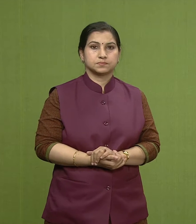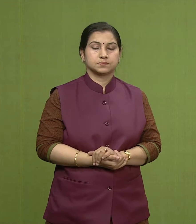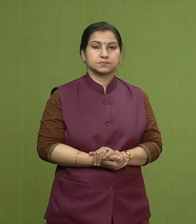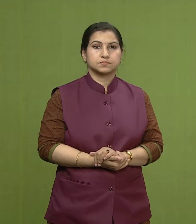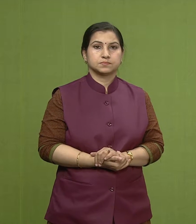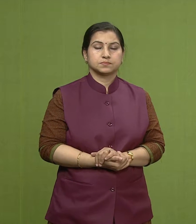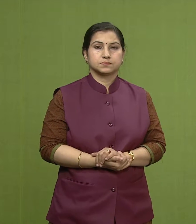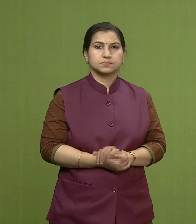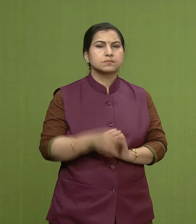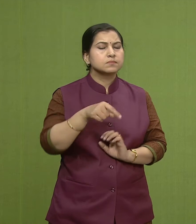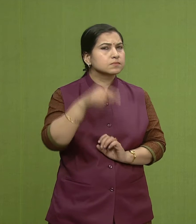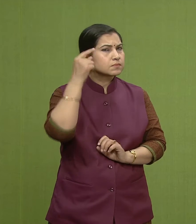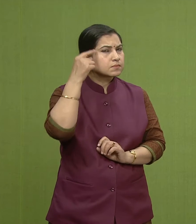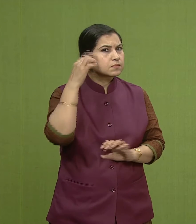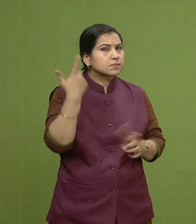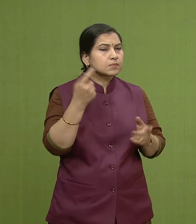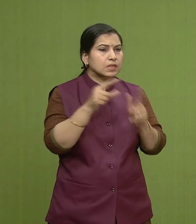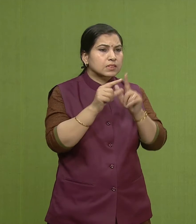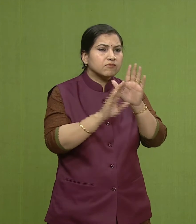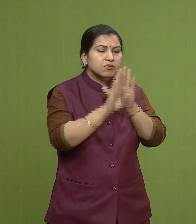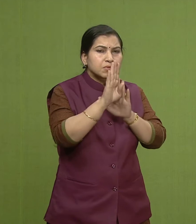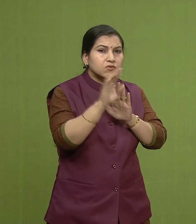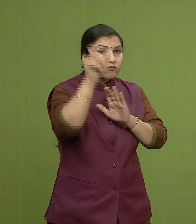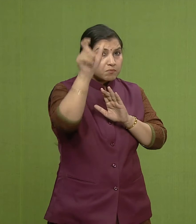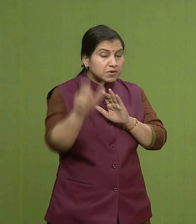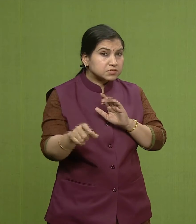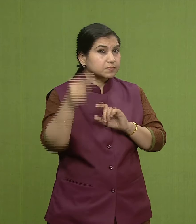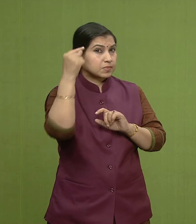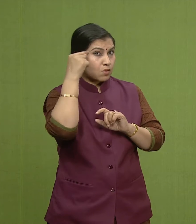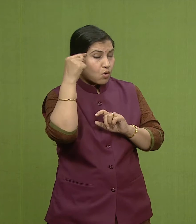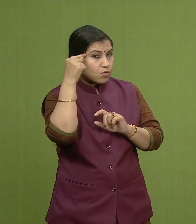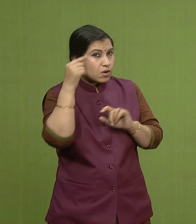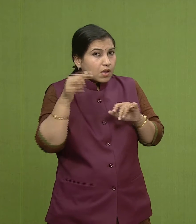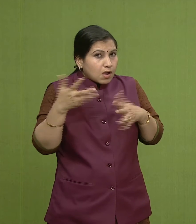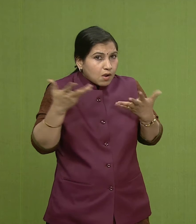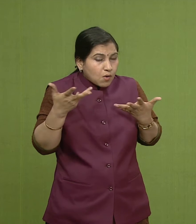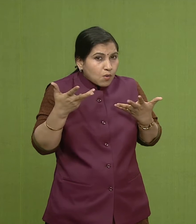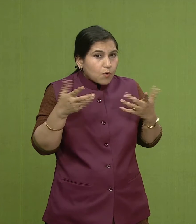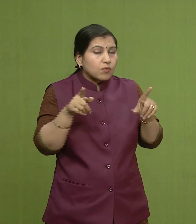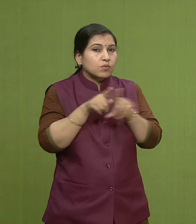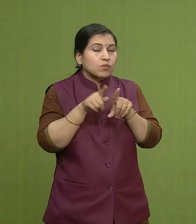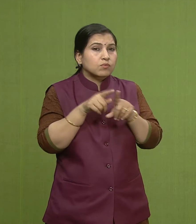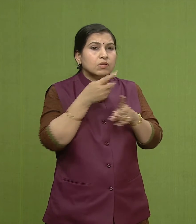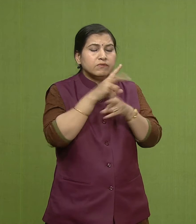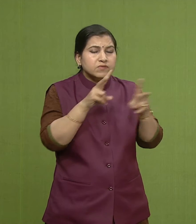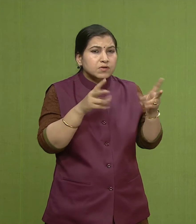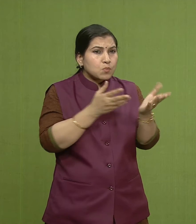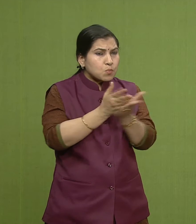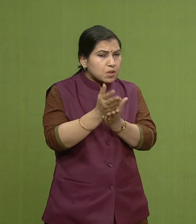It is concerned with the development of a person's thought processes. It deals with the way these thought